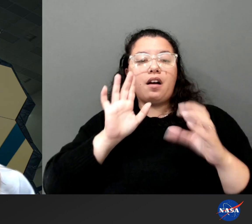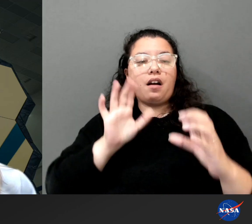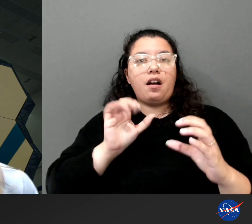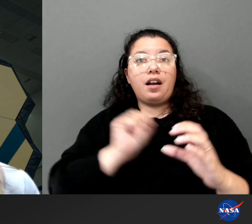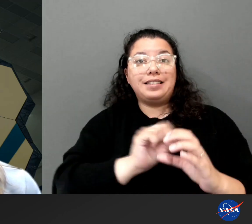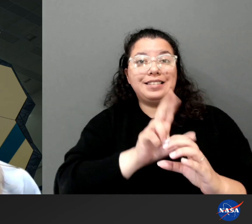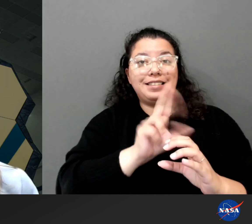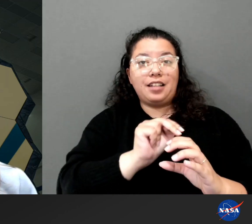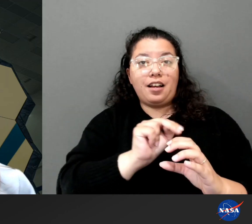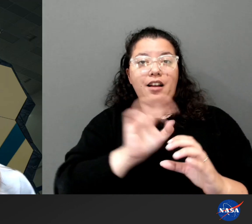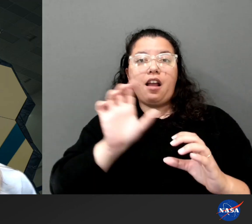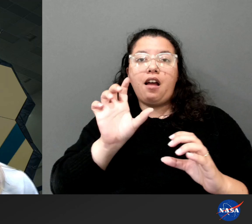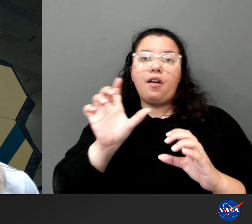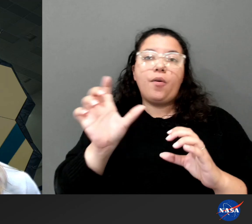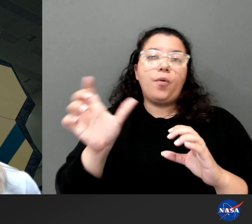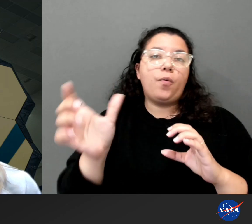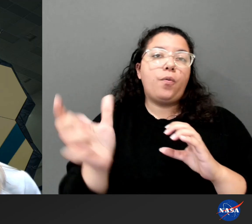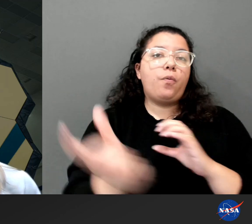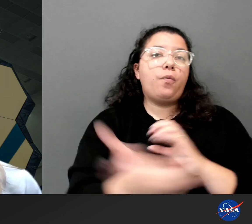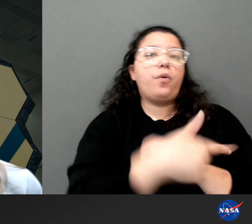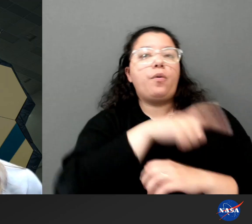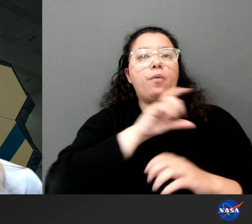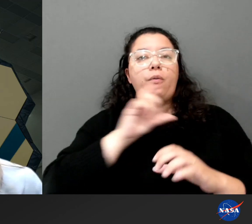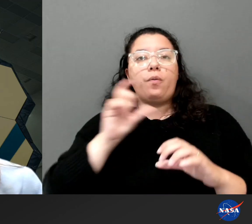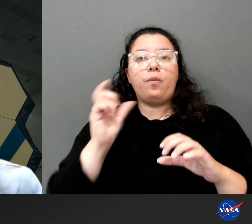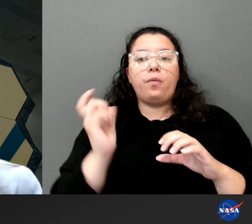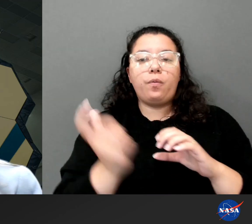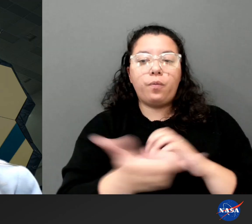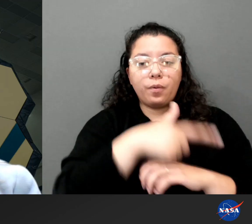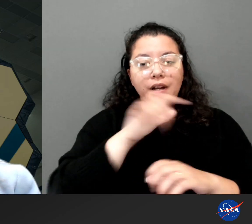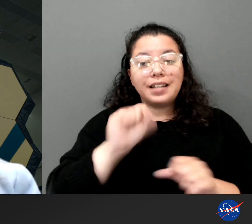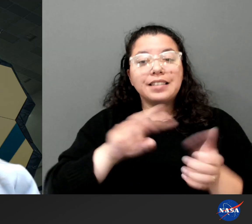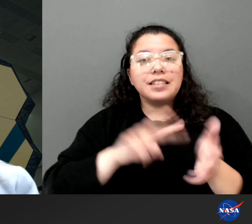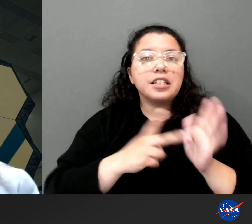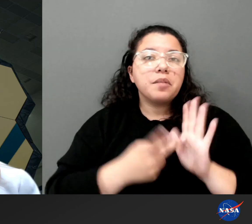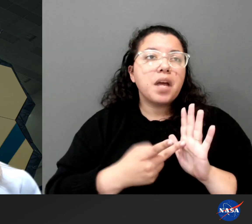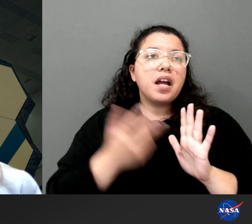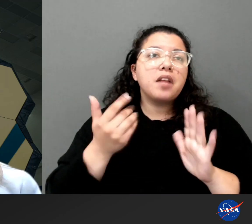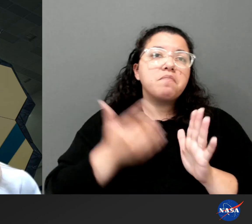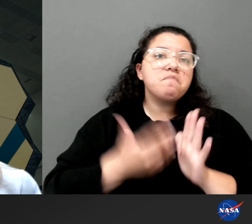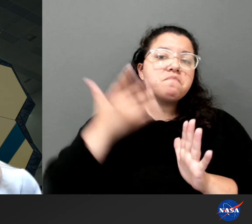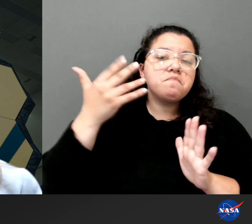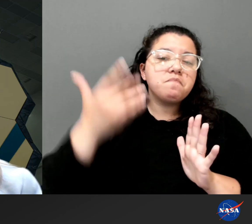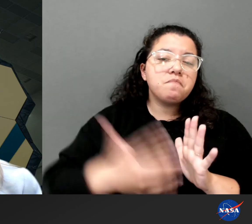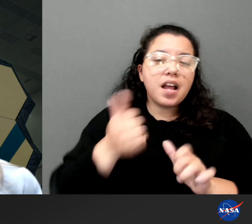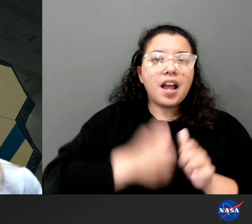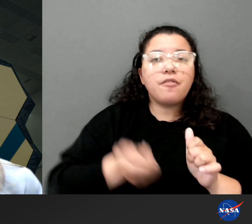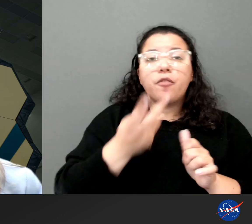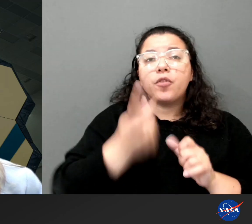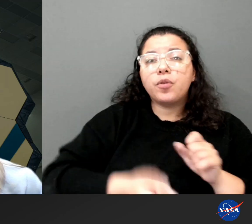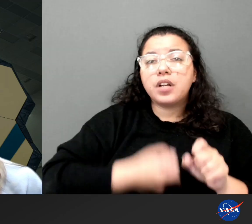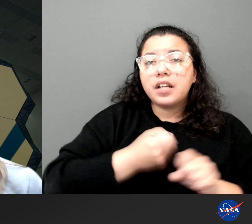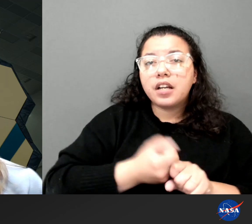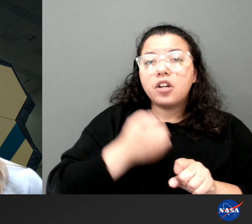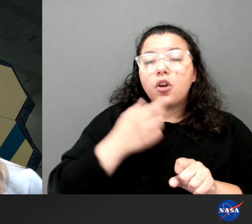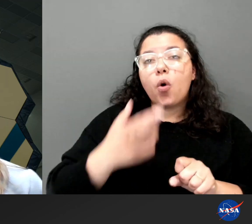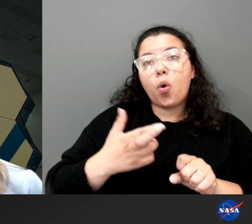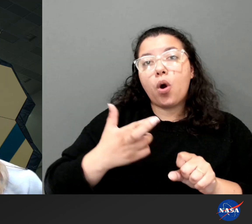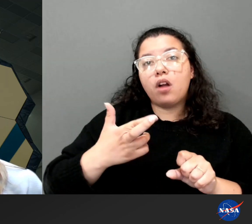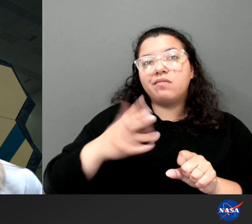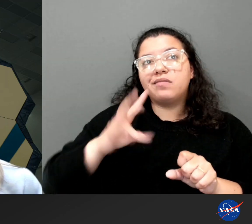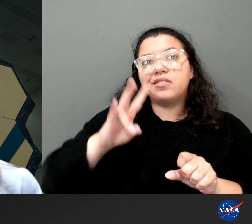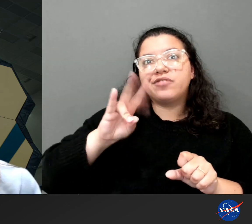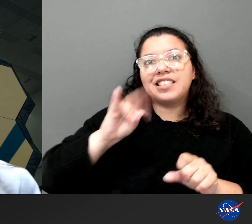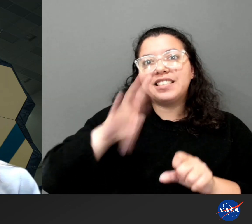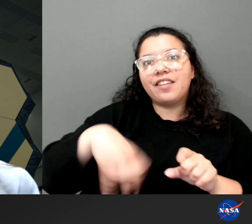by regularly, that can mean anything from every few years to every 70-something years, like Halley's Comet.